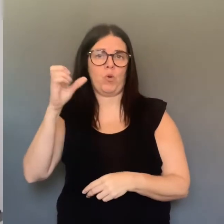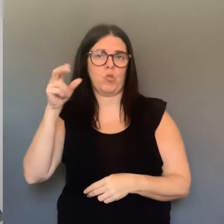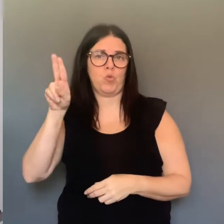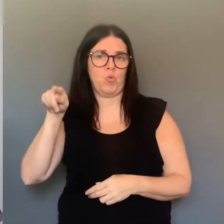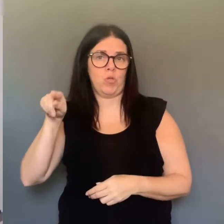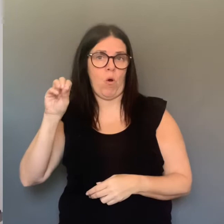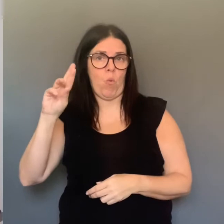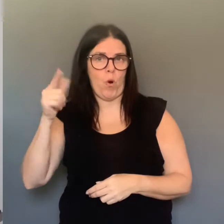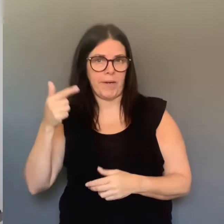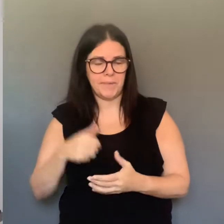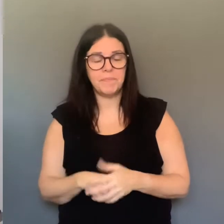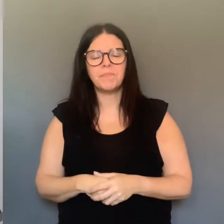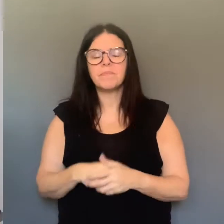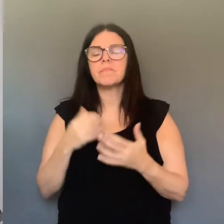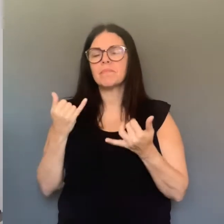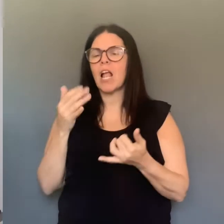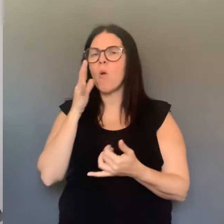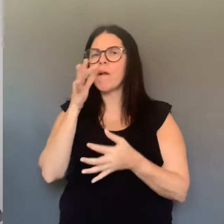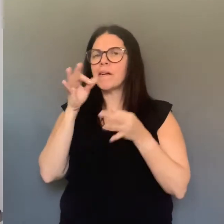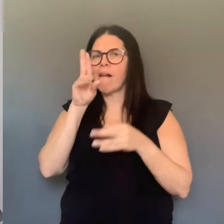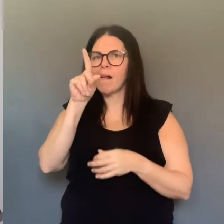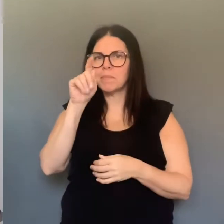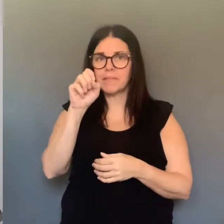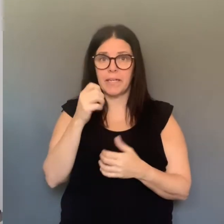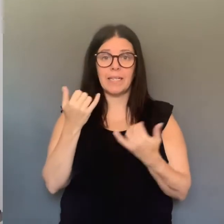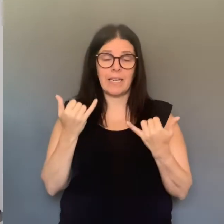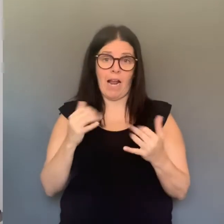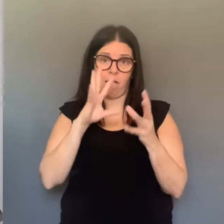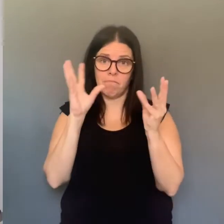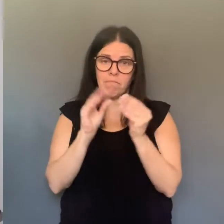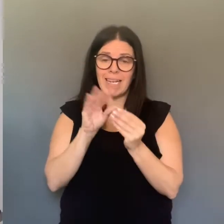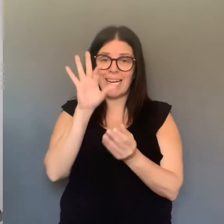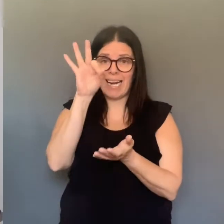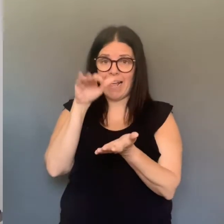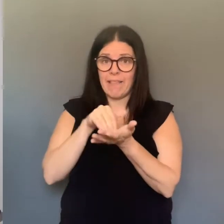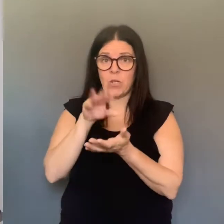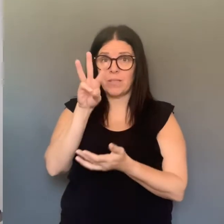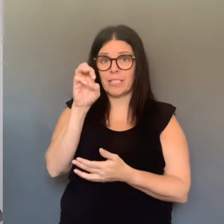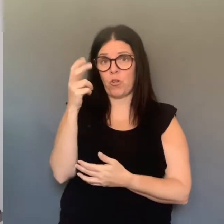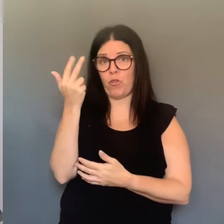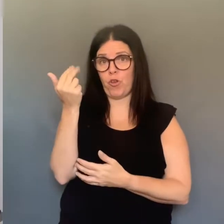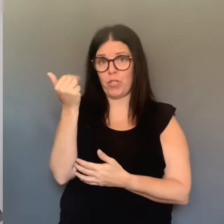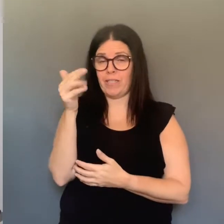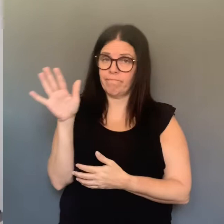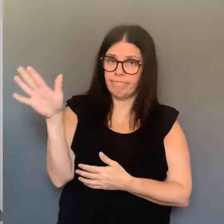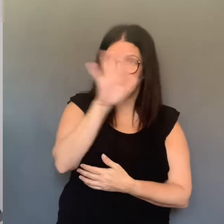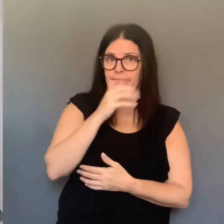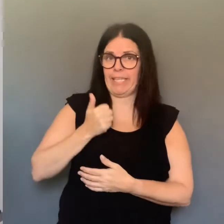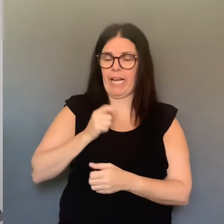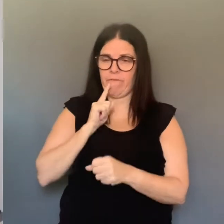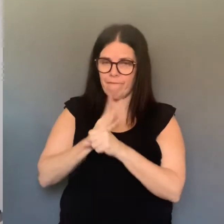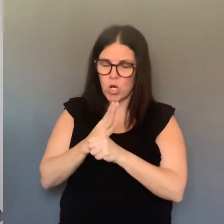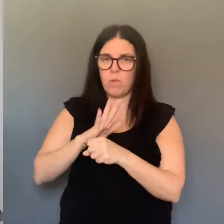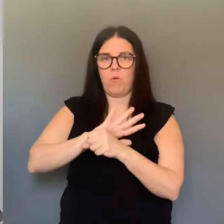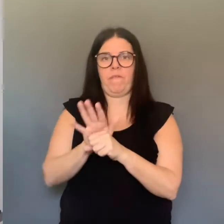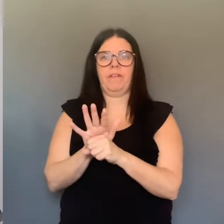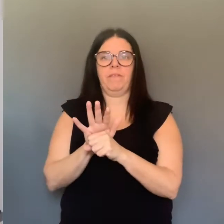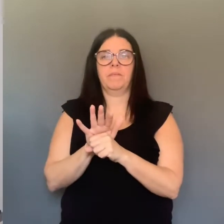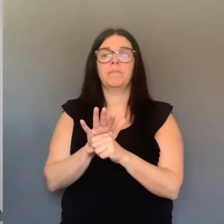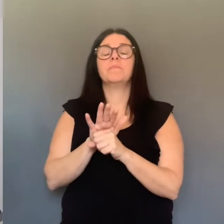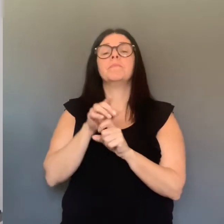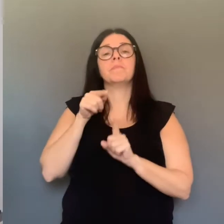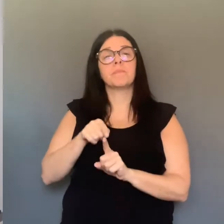2,392 cases in Ontario. Chatham-Kent has 8 cases and Sarnia-Lambton has reported 56